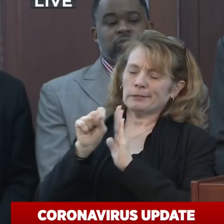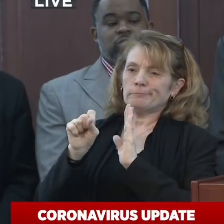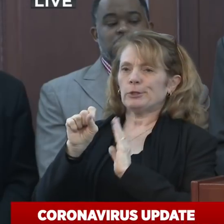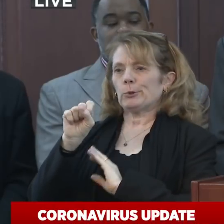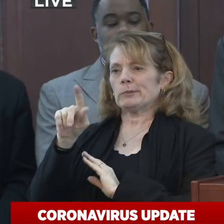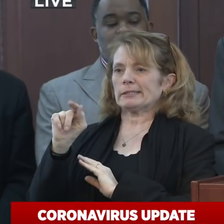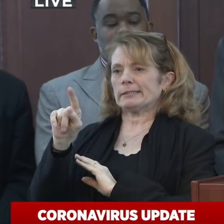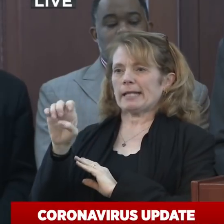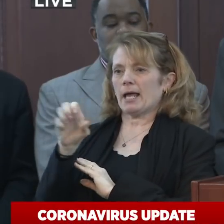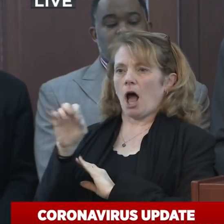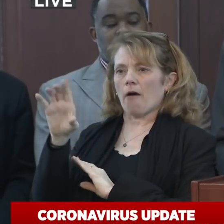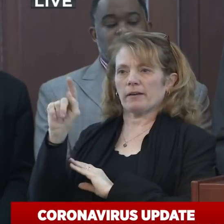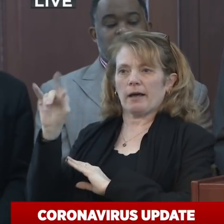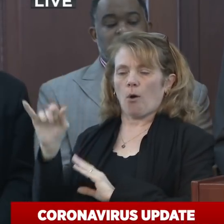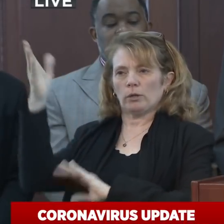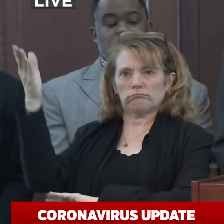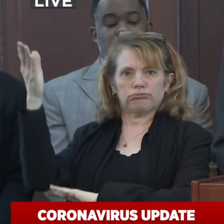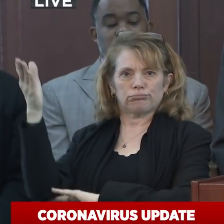wait.